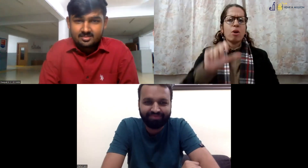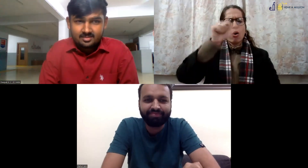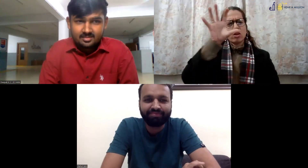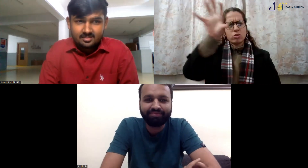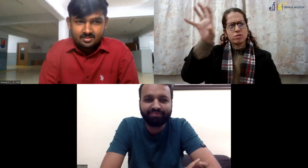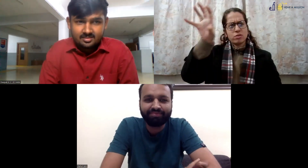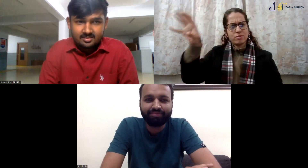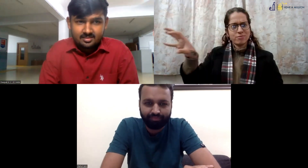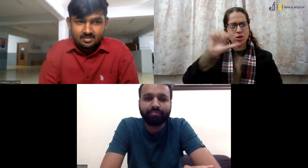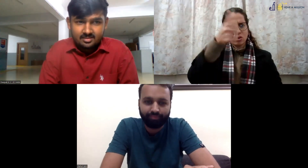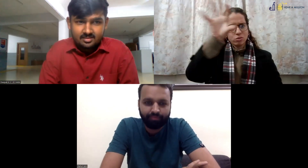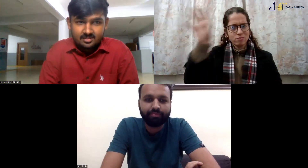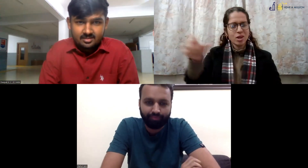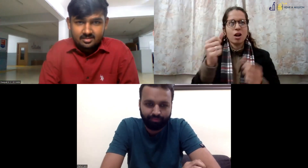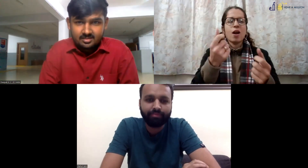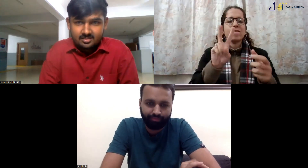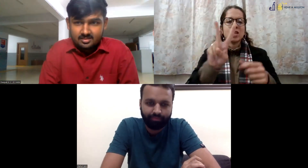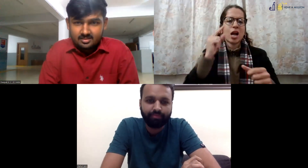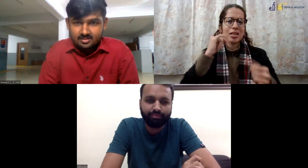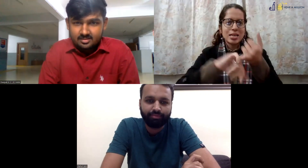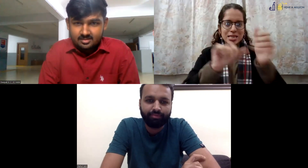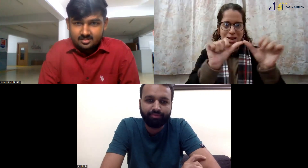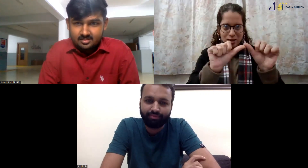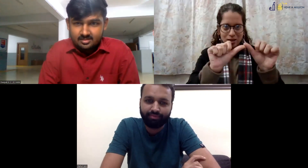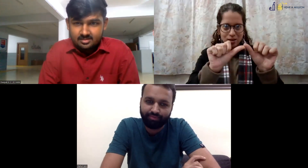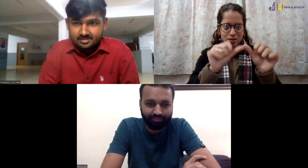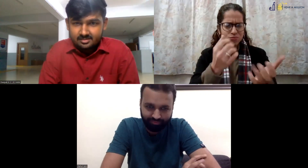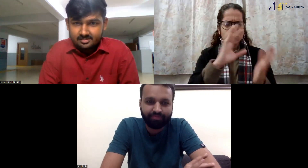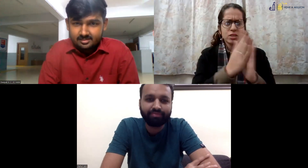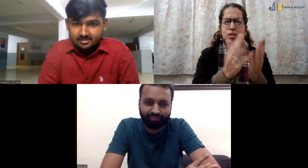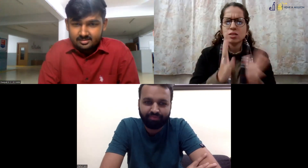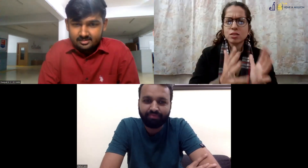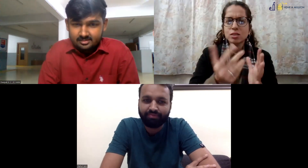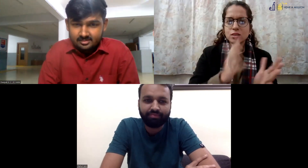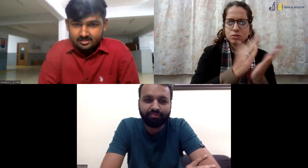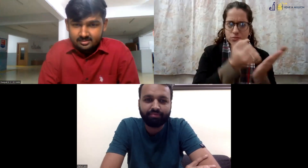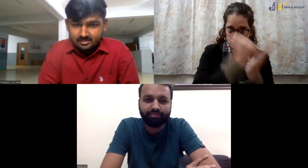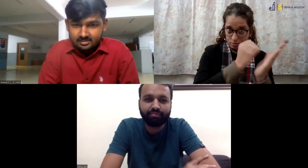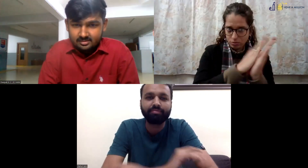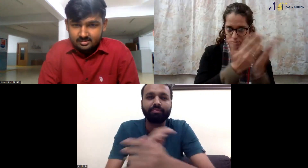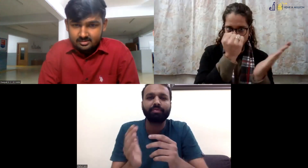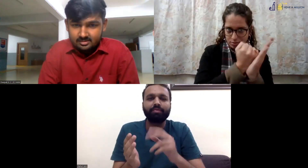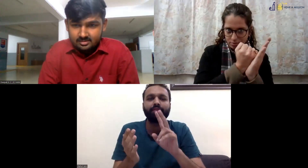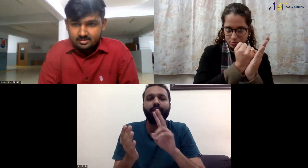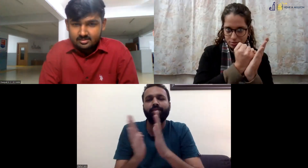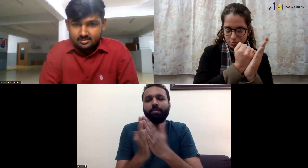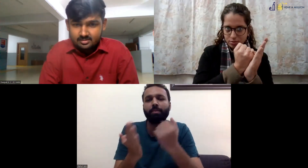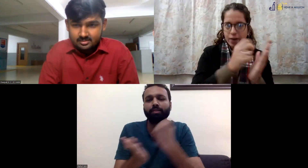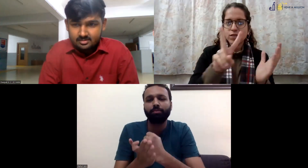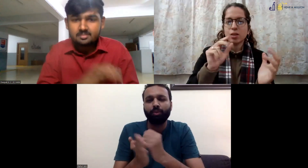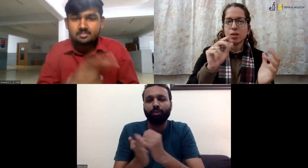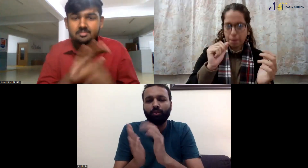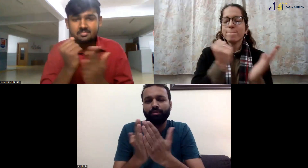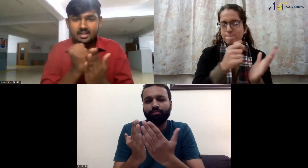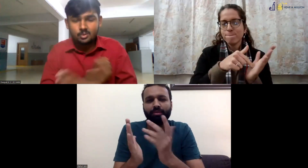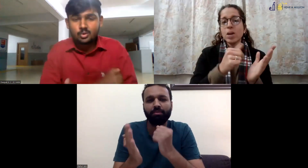hi Rahul, hello. I have a question. So the states like, the visa offices, what is the sign for